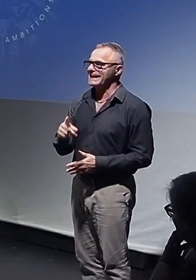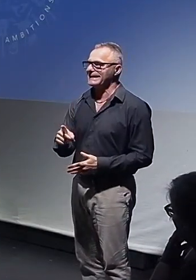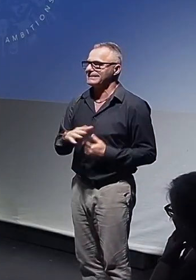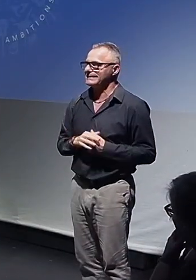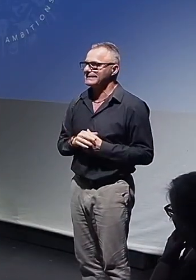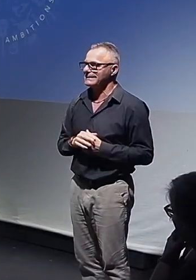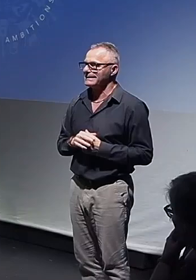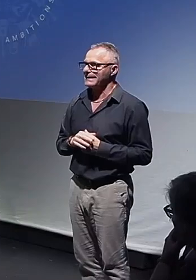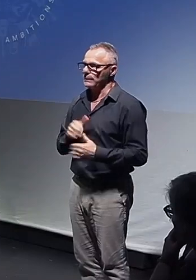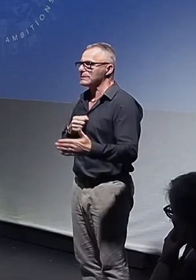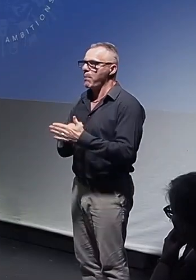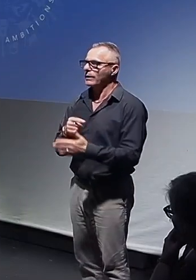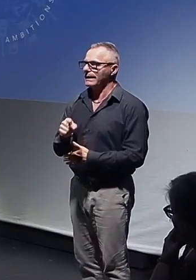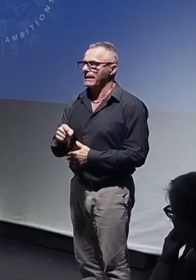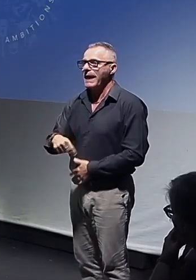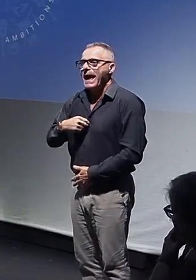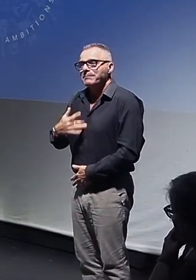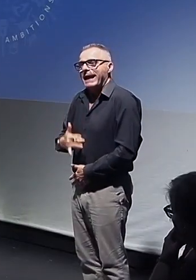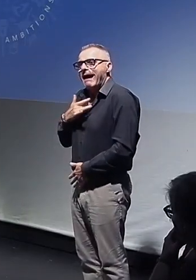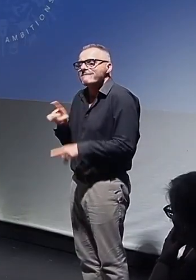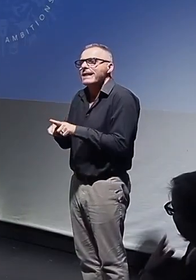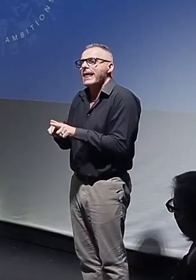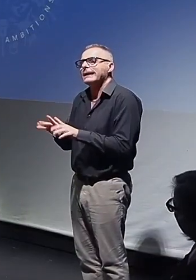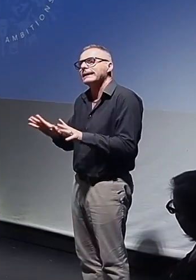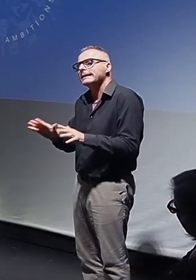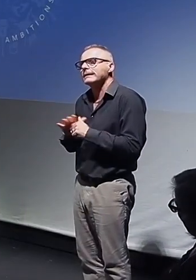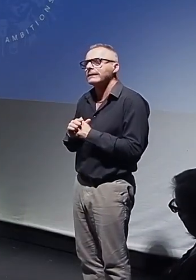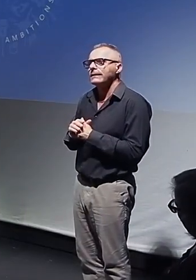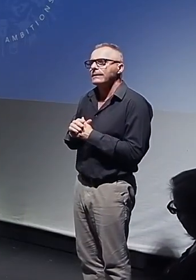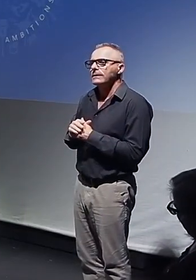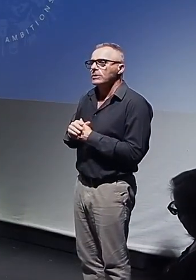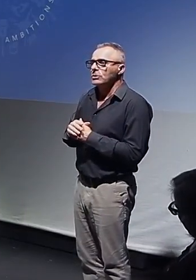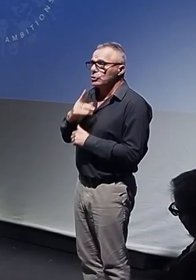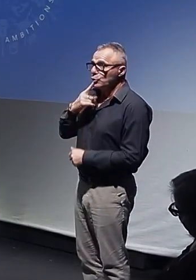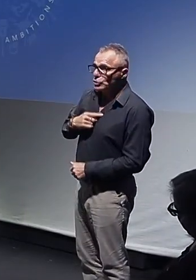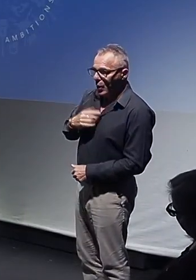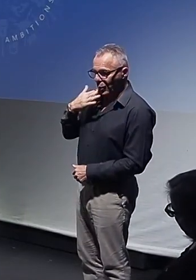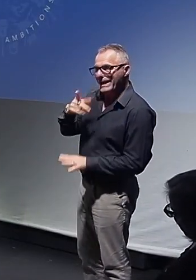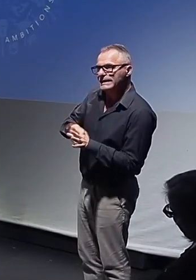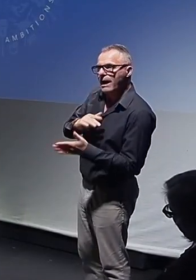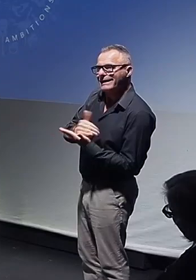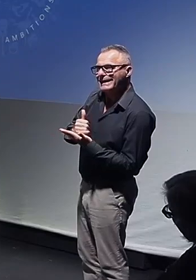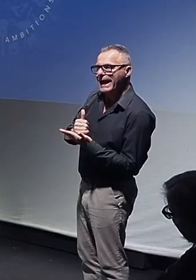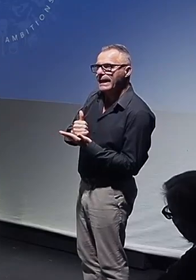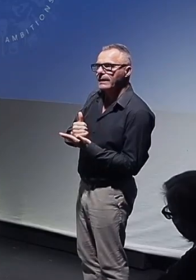own way. And I feel like, you get told as a young gay kid, 1 in 10 of you are going to be gay,